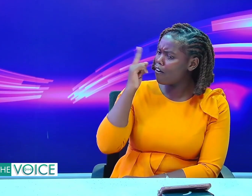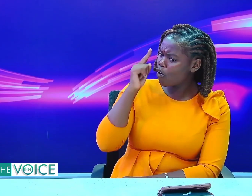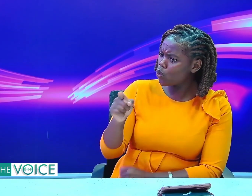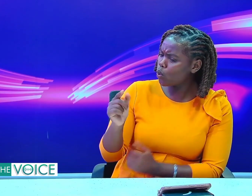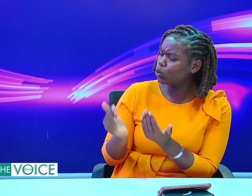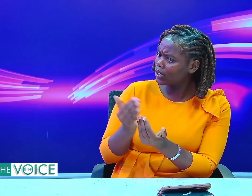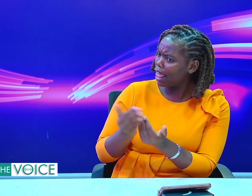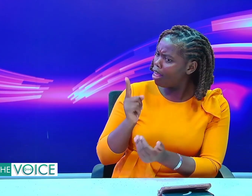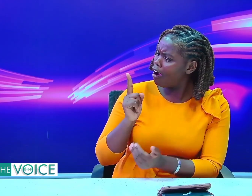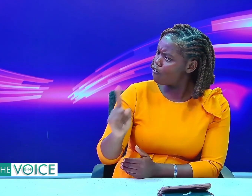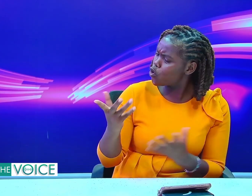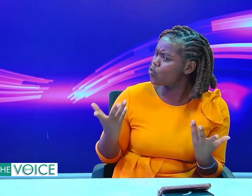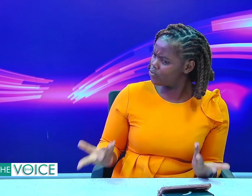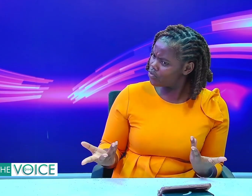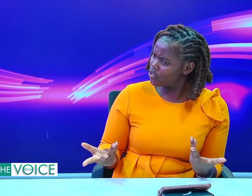information.